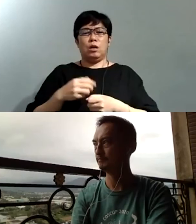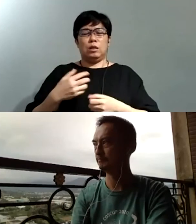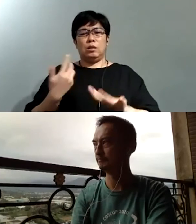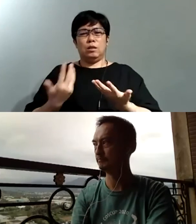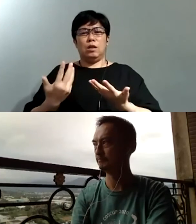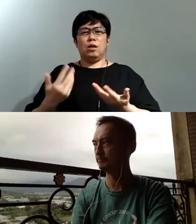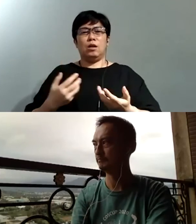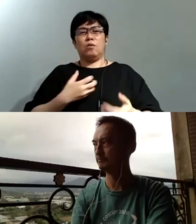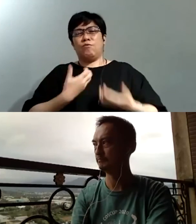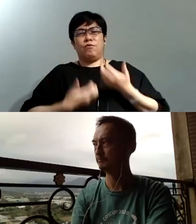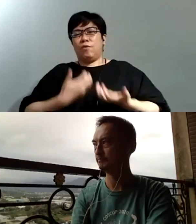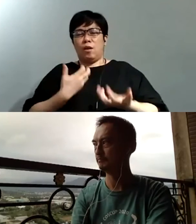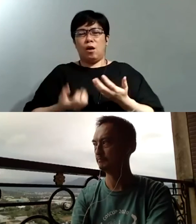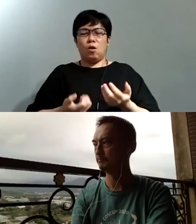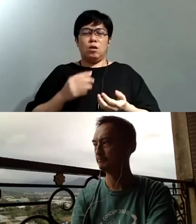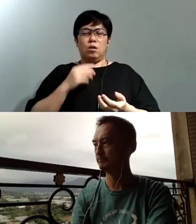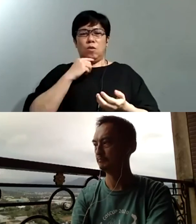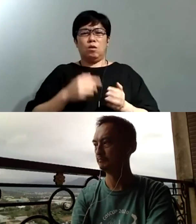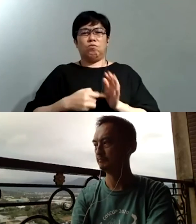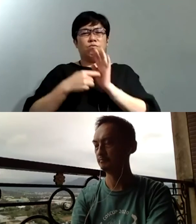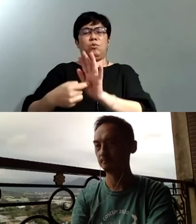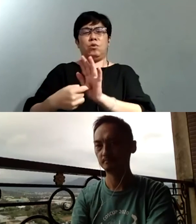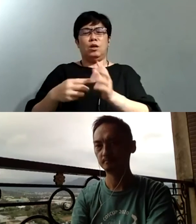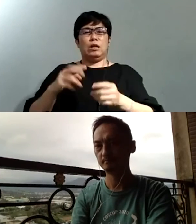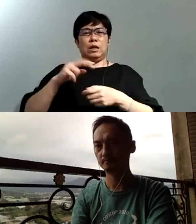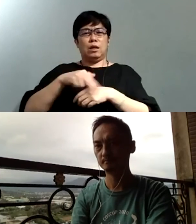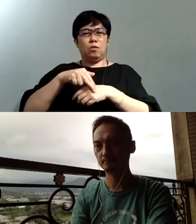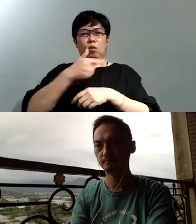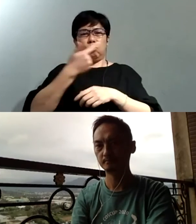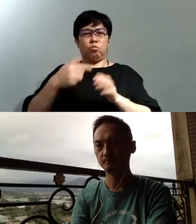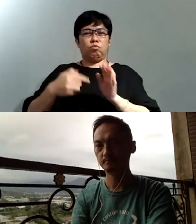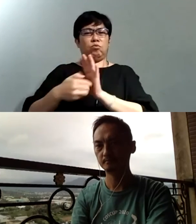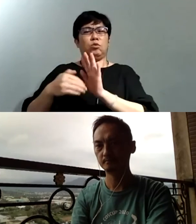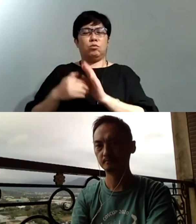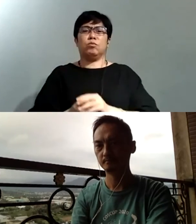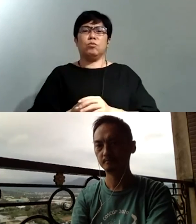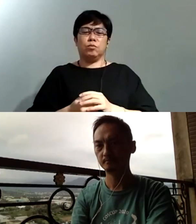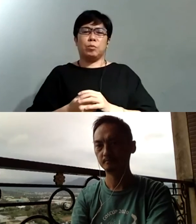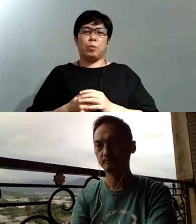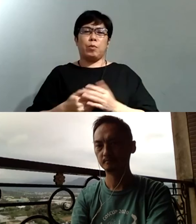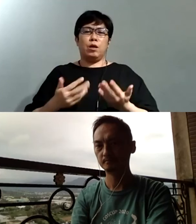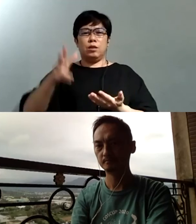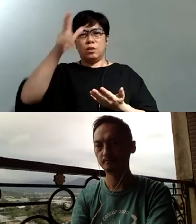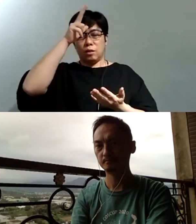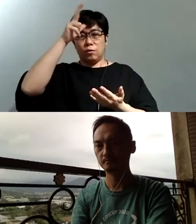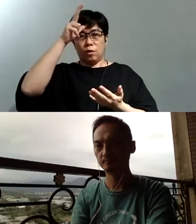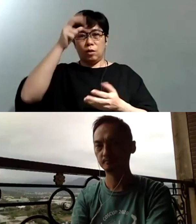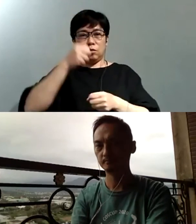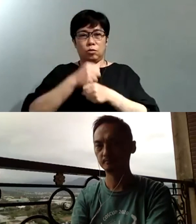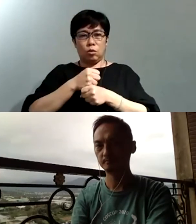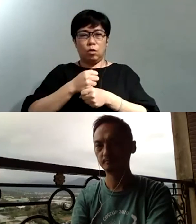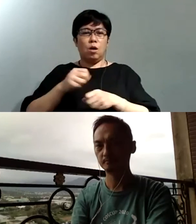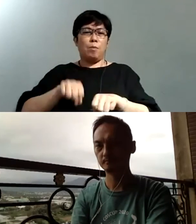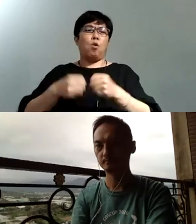reject all idea proposed by the government. And the government is still doing something to damage the trust.